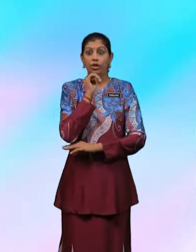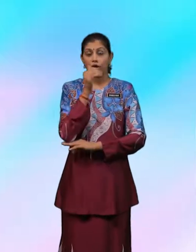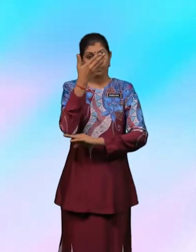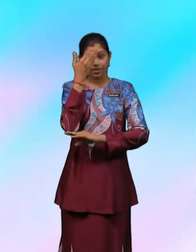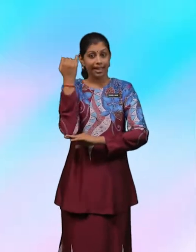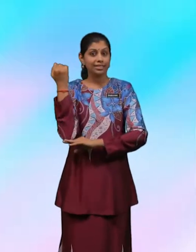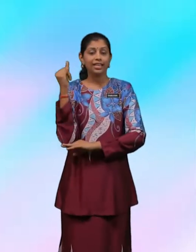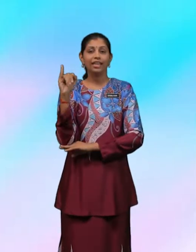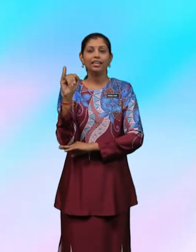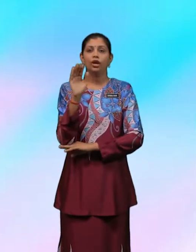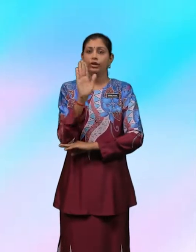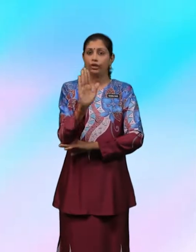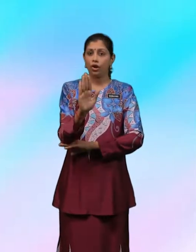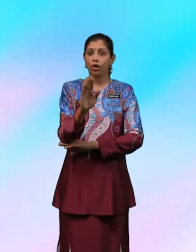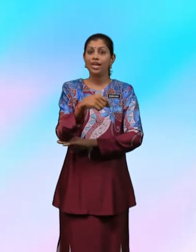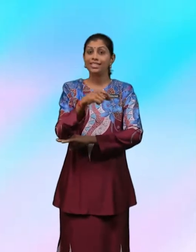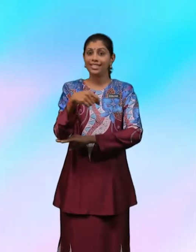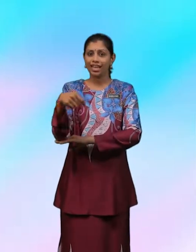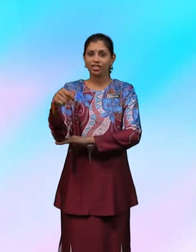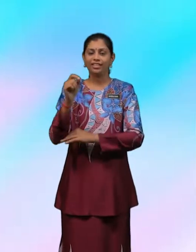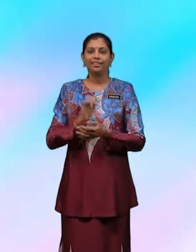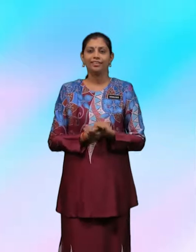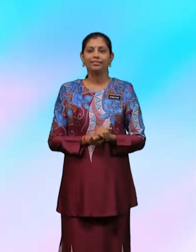Not forgetting your stationery.